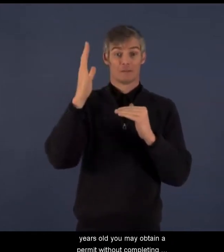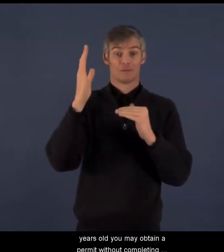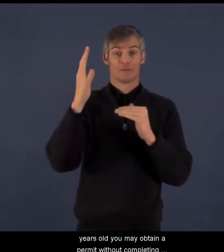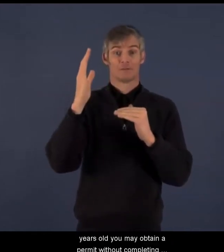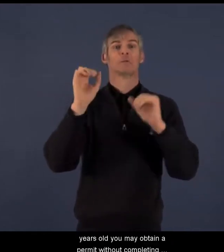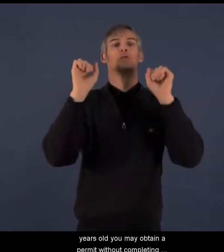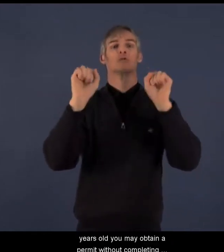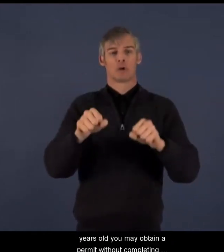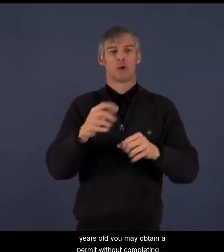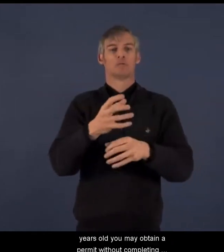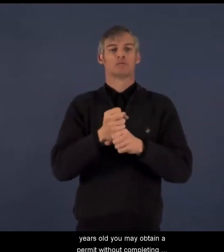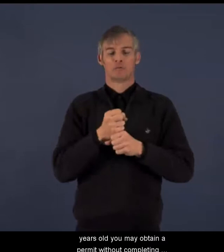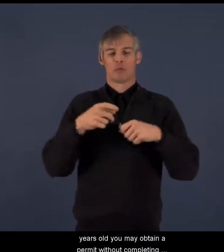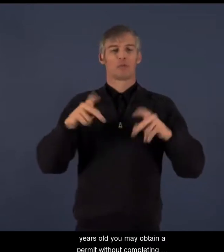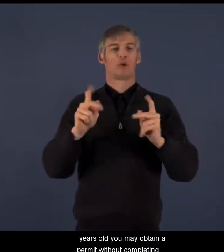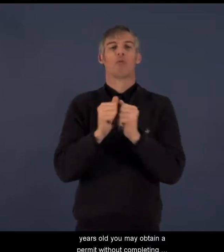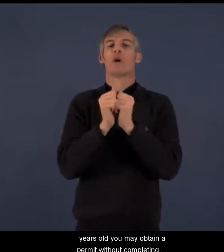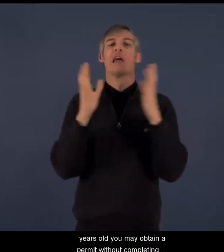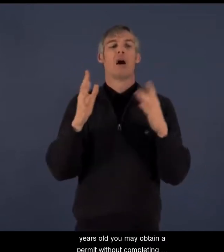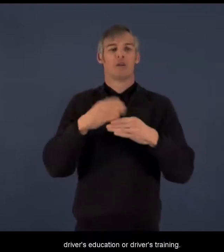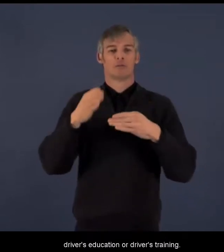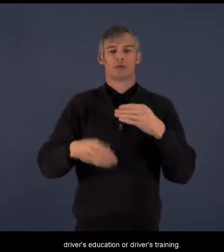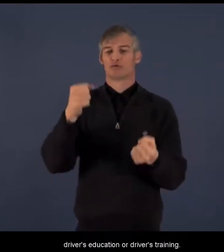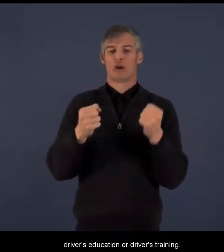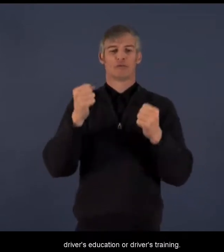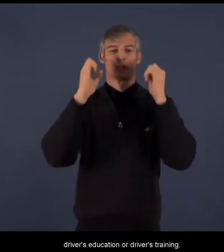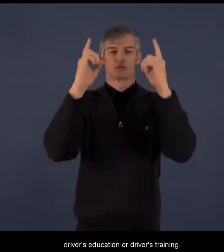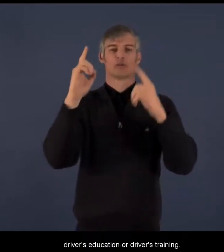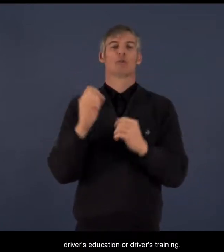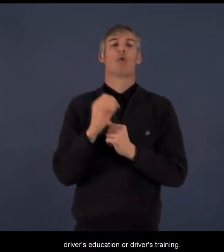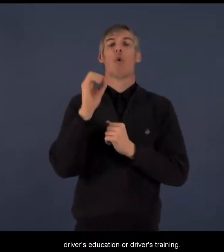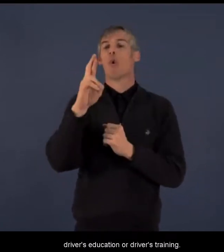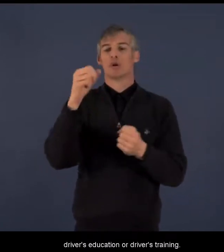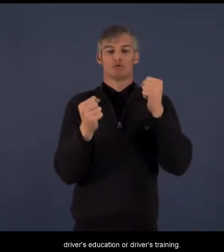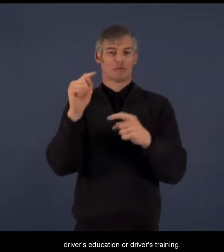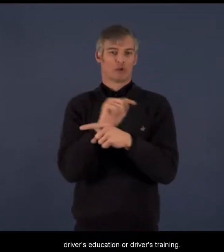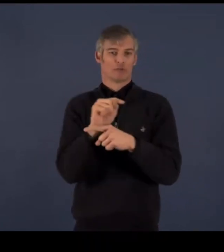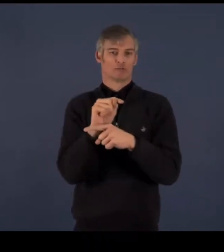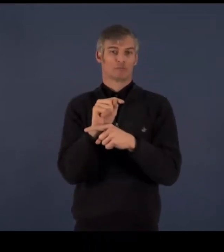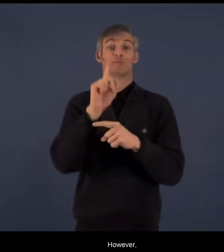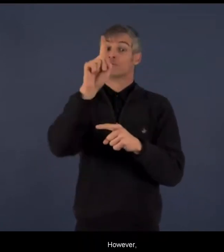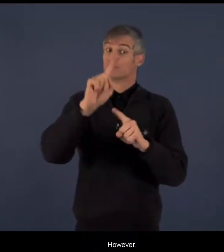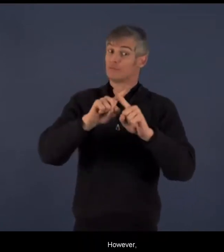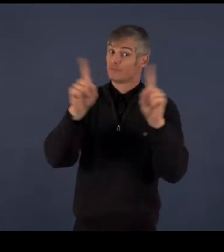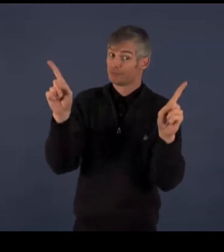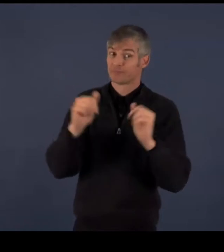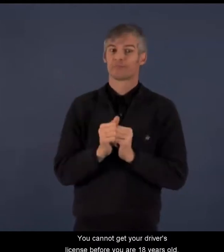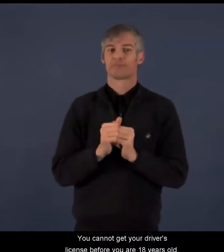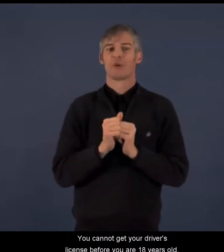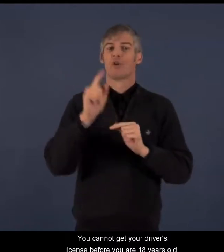years old, you may obtain a permit without completing driver's education or driver's training. However, you cannot get your